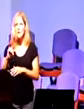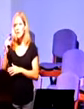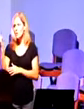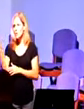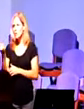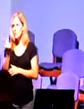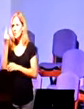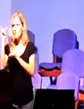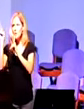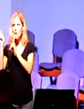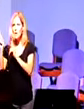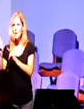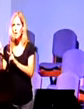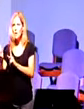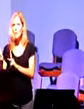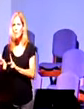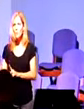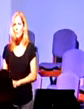blessing to